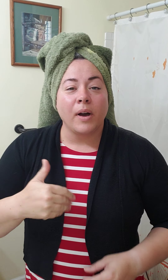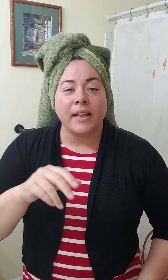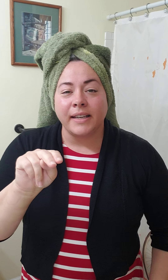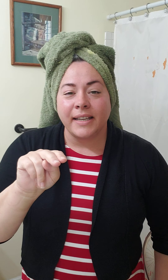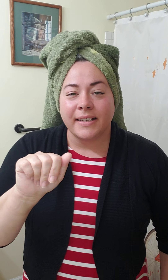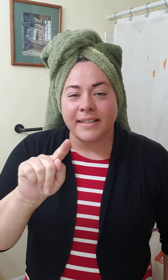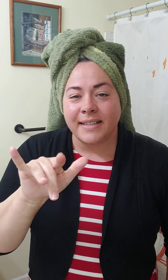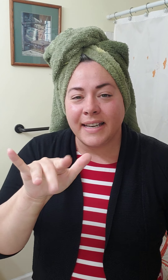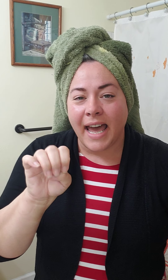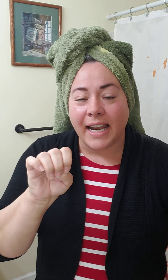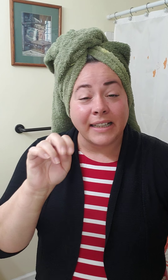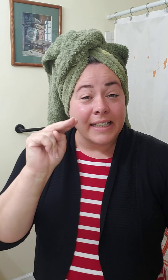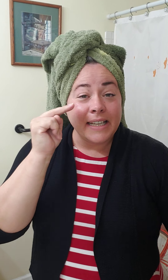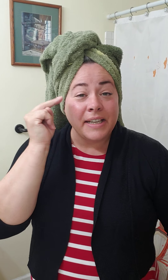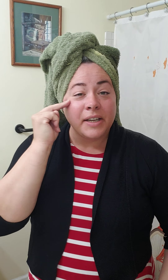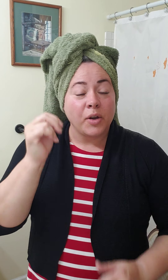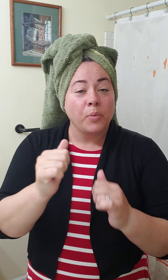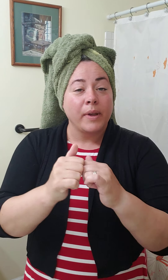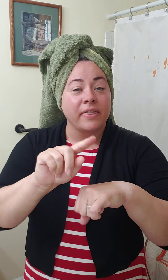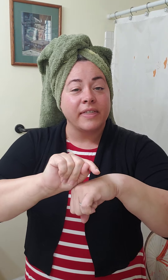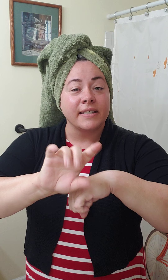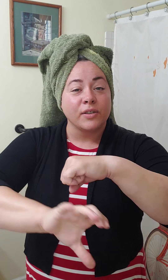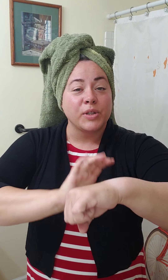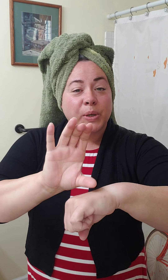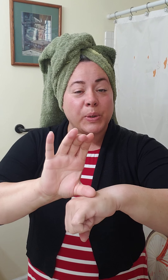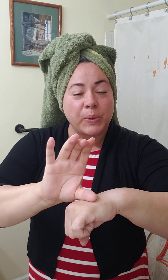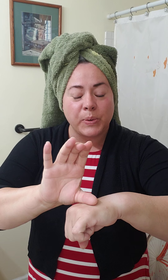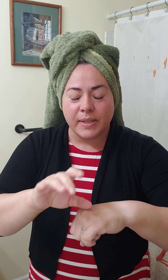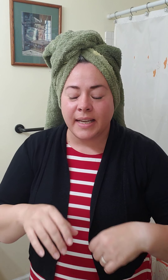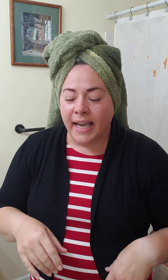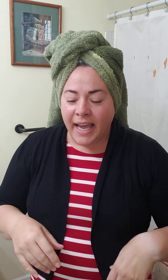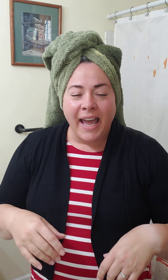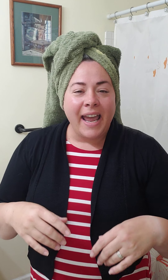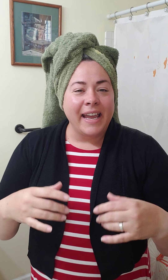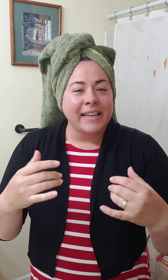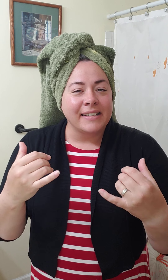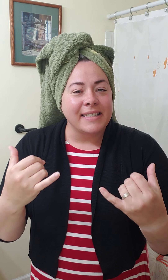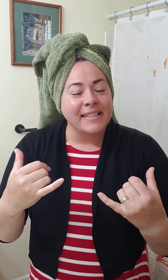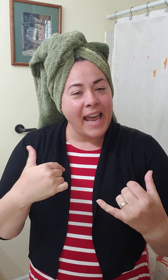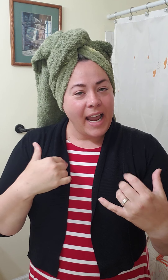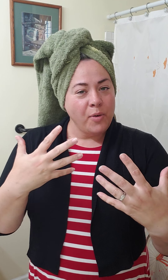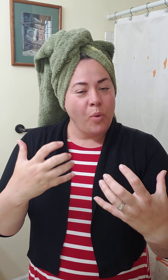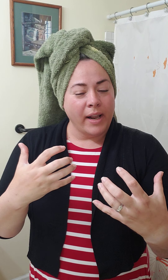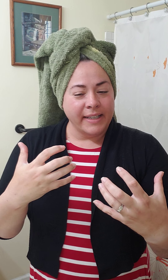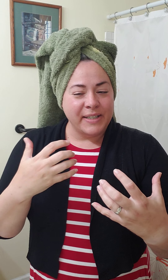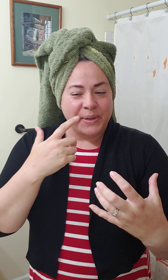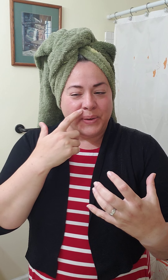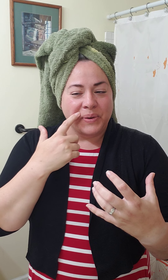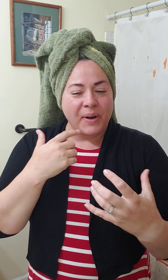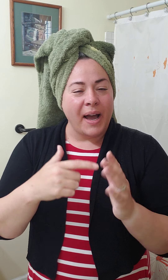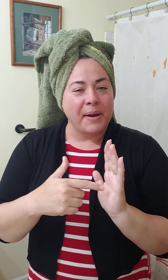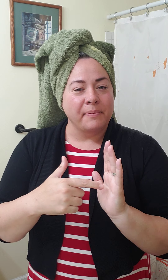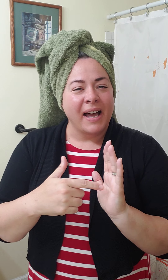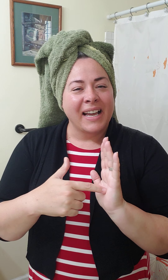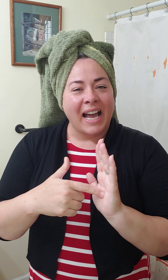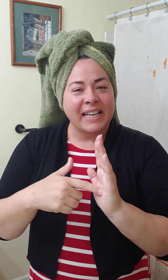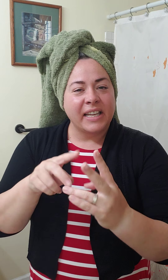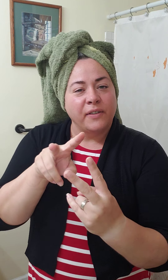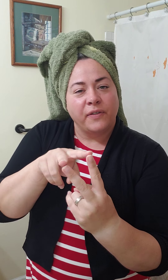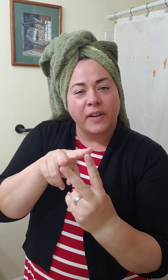everyone, it's Natalie with Thistles and Coos, and today I wanted to kind of give